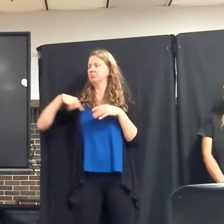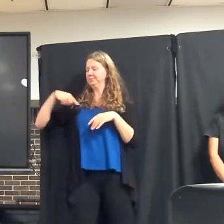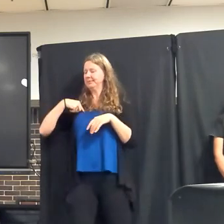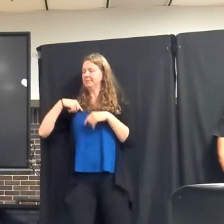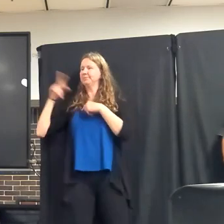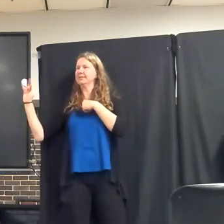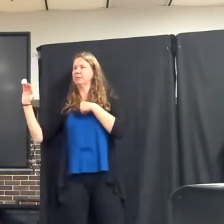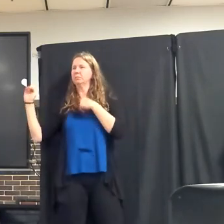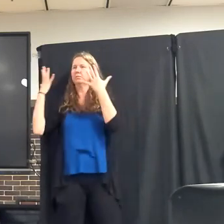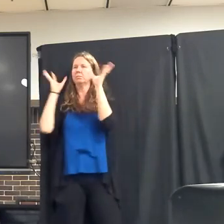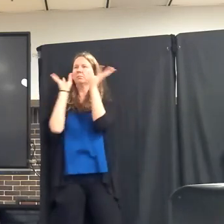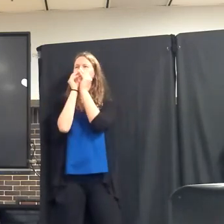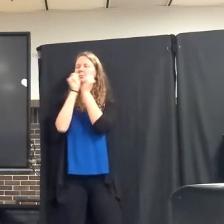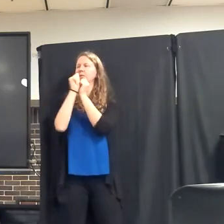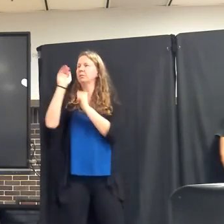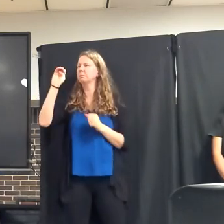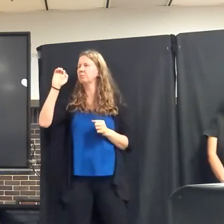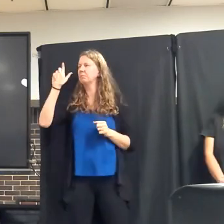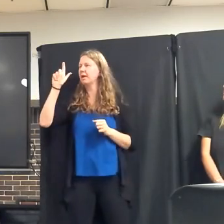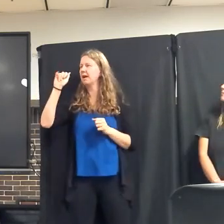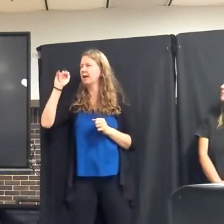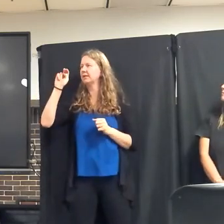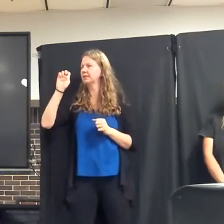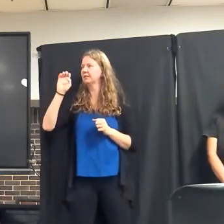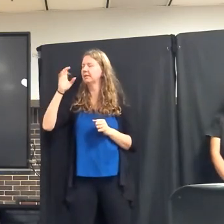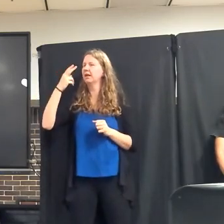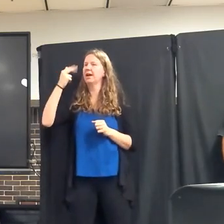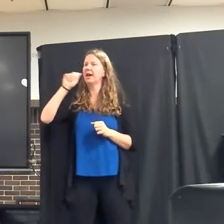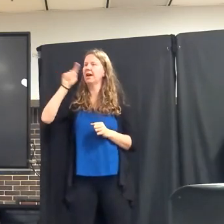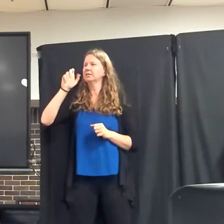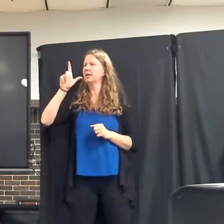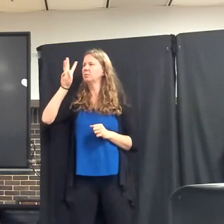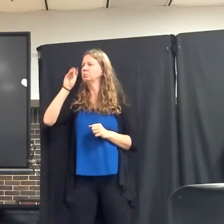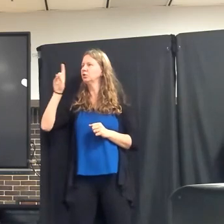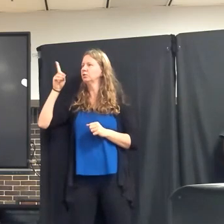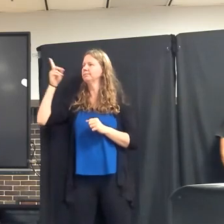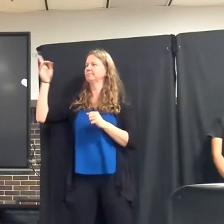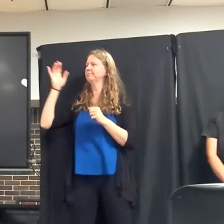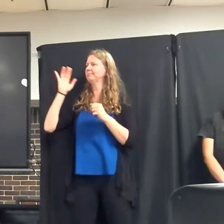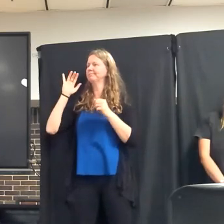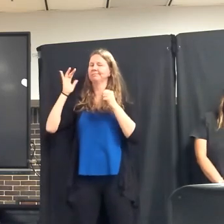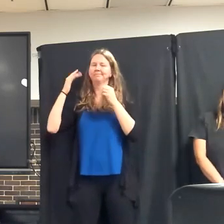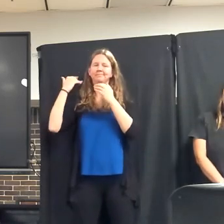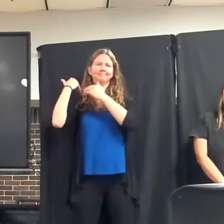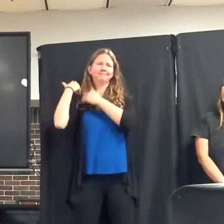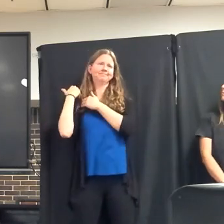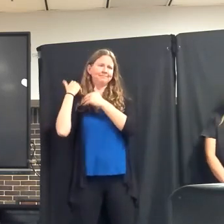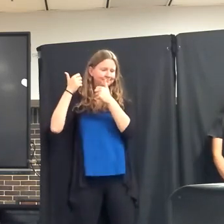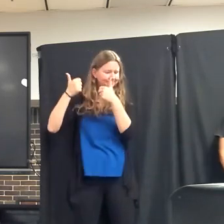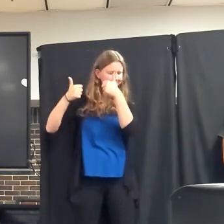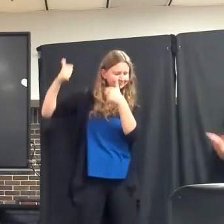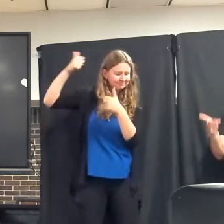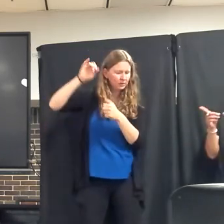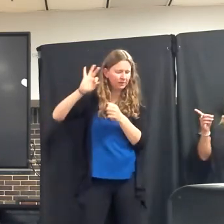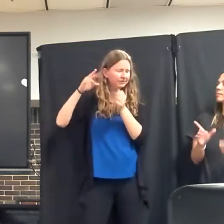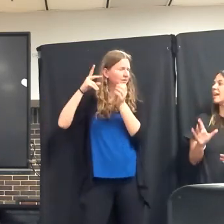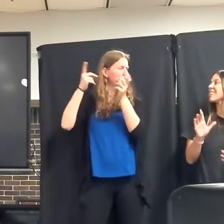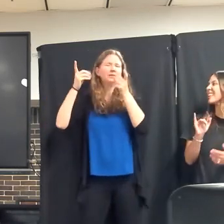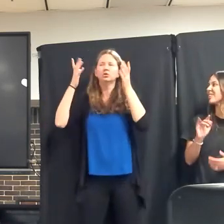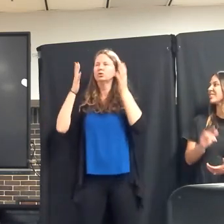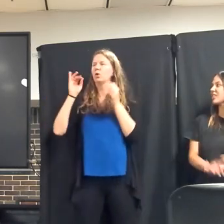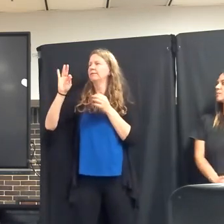Our literacy specialist, myself and Kim met with Melanie Hazelwood, and